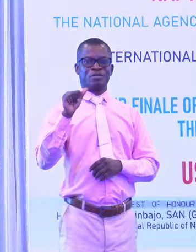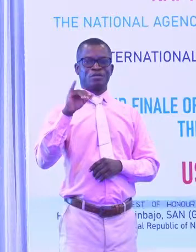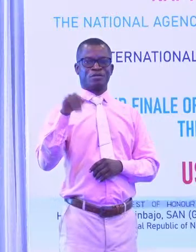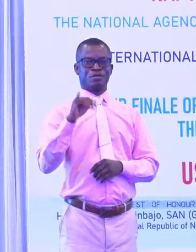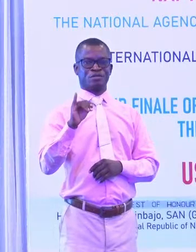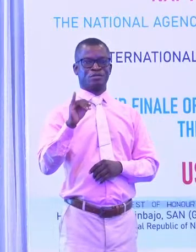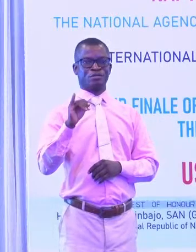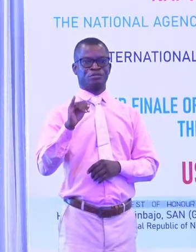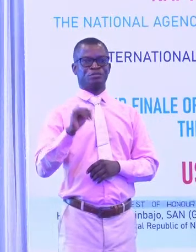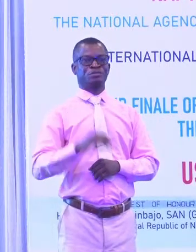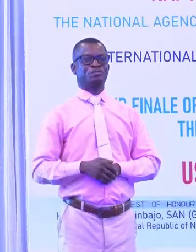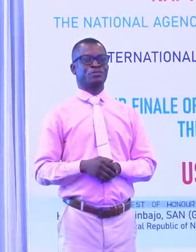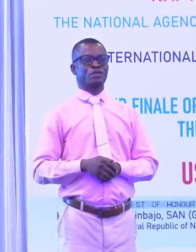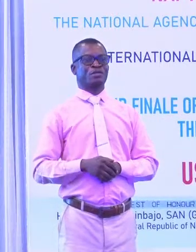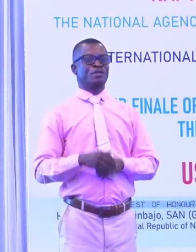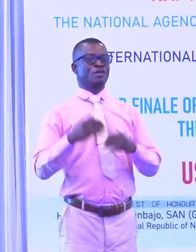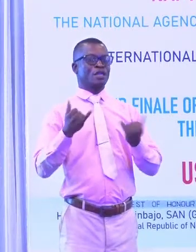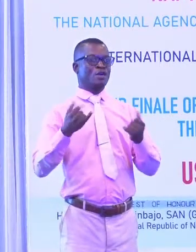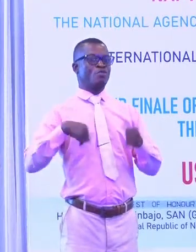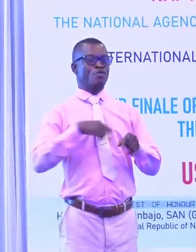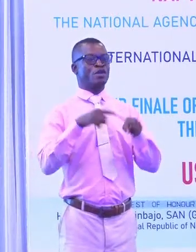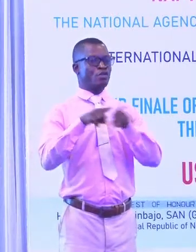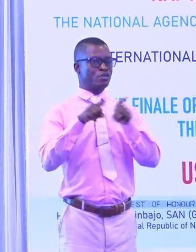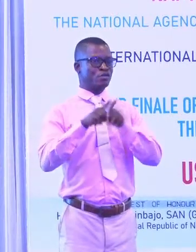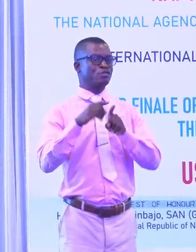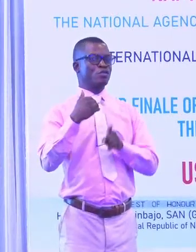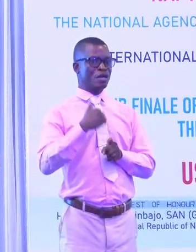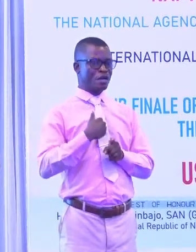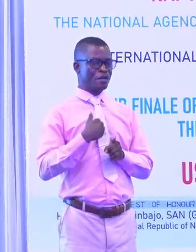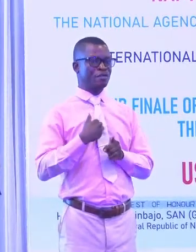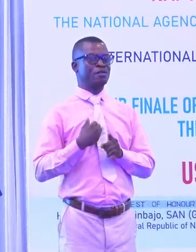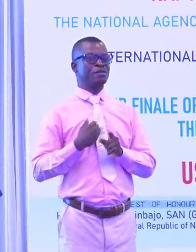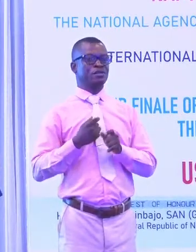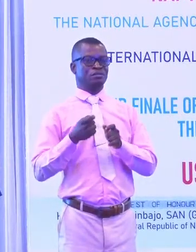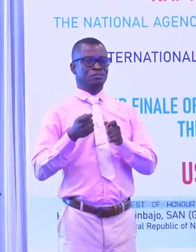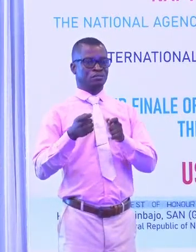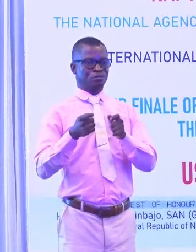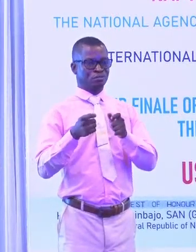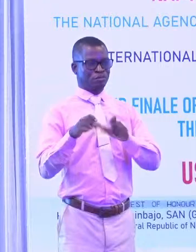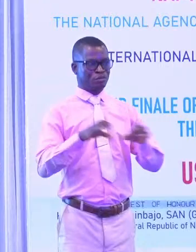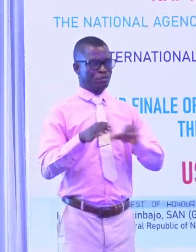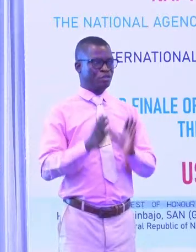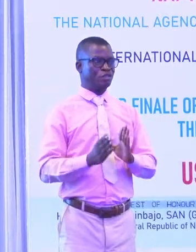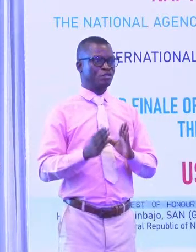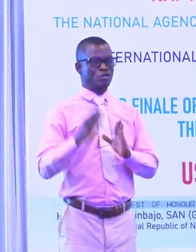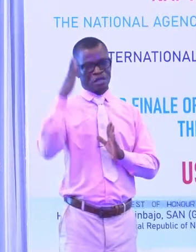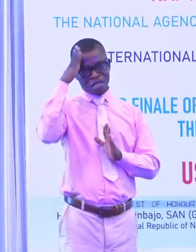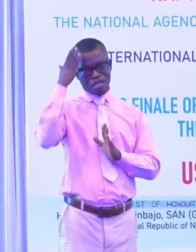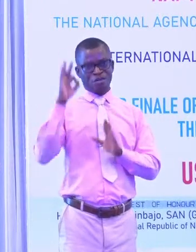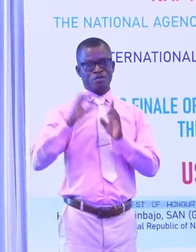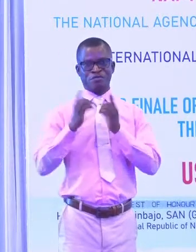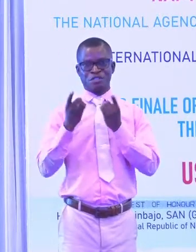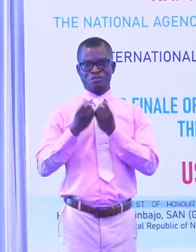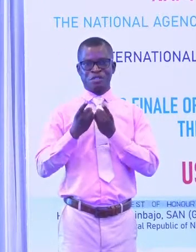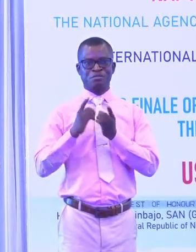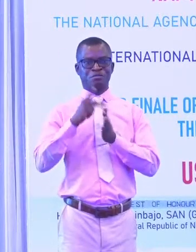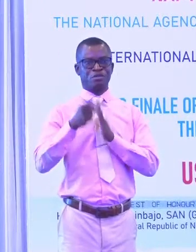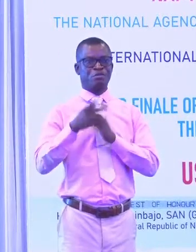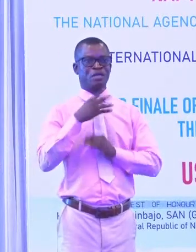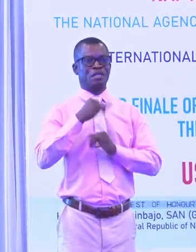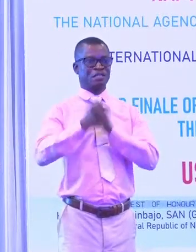All right, so we also have their coordinator. He is the head of department, Public and International